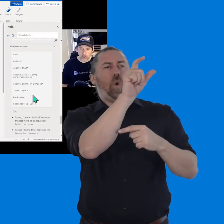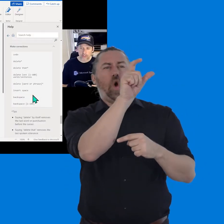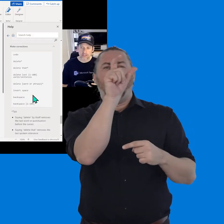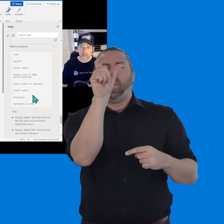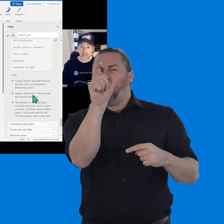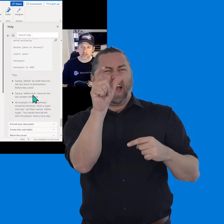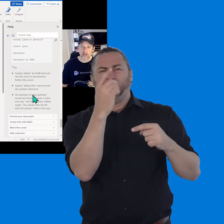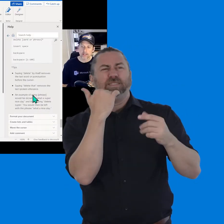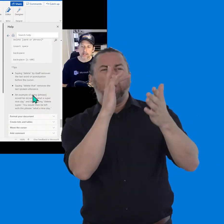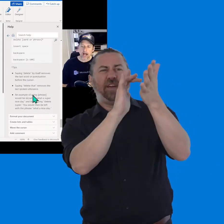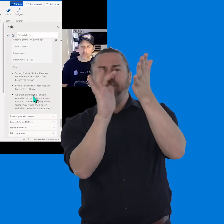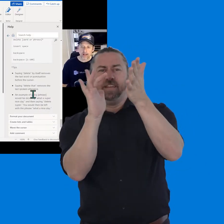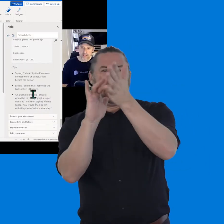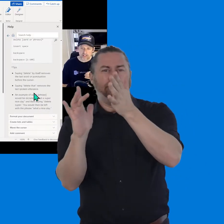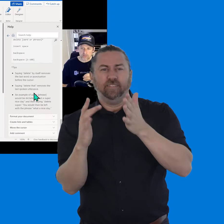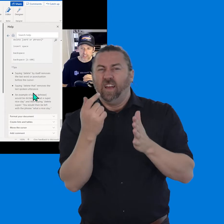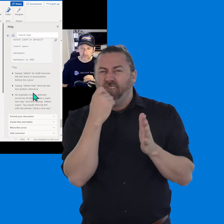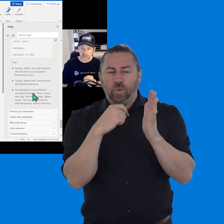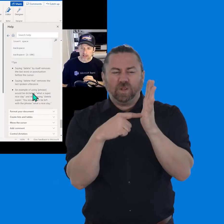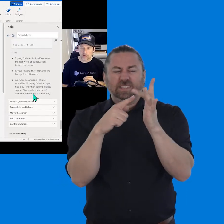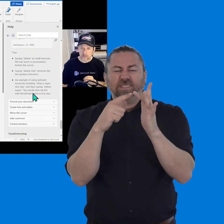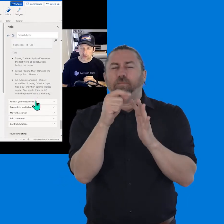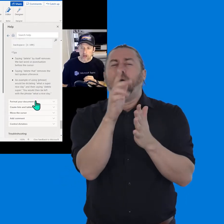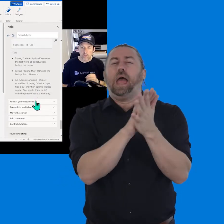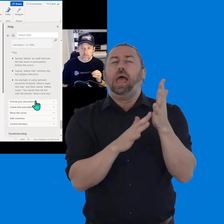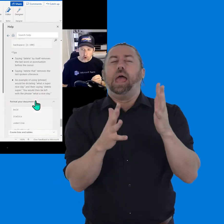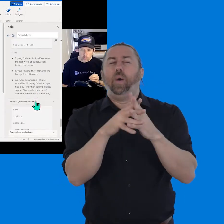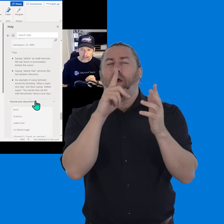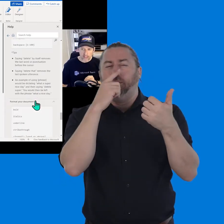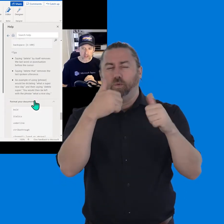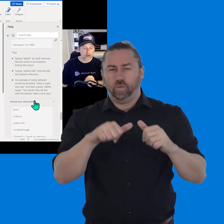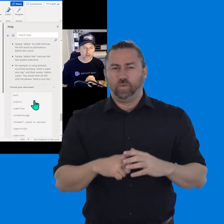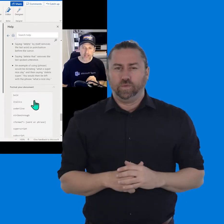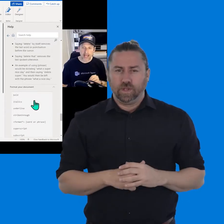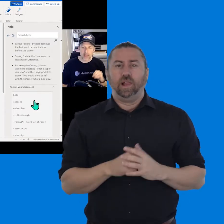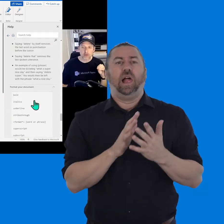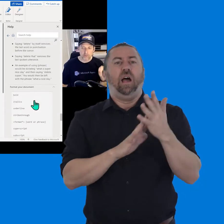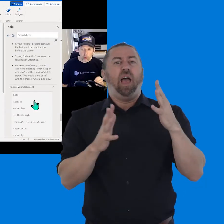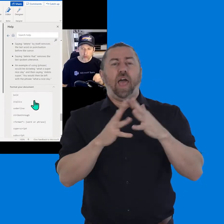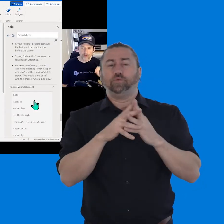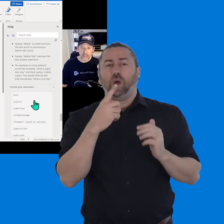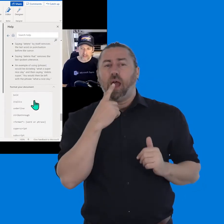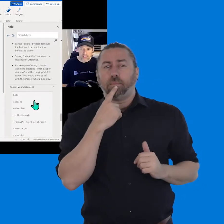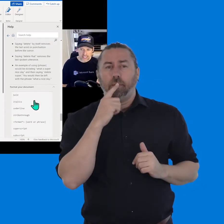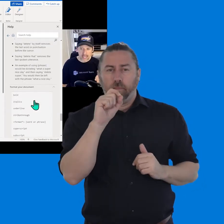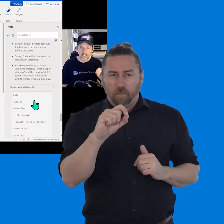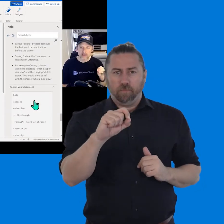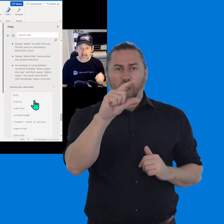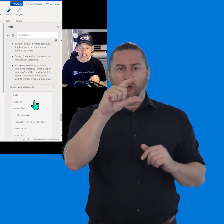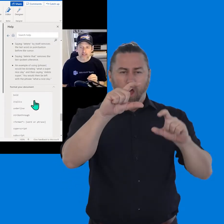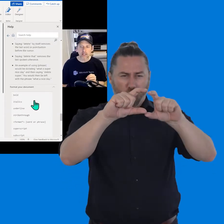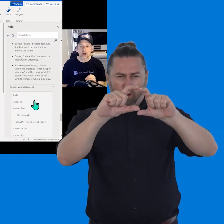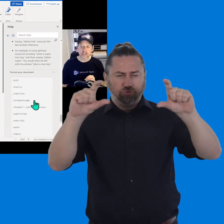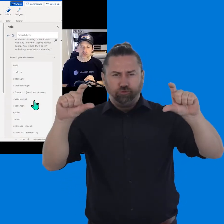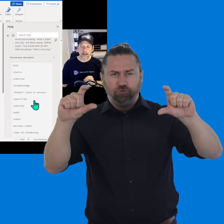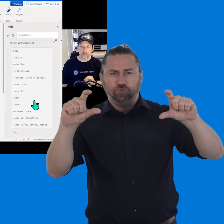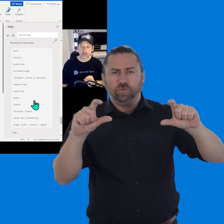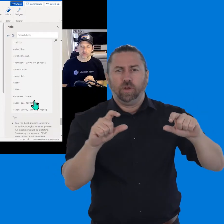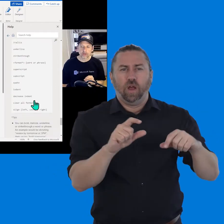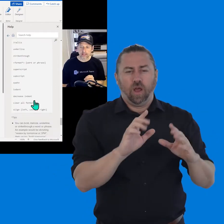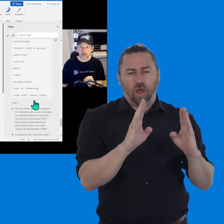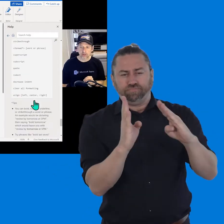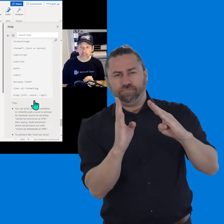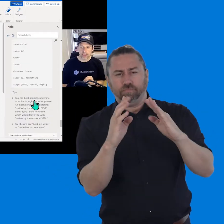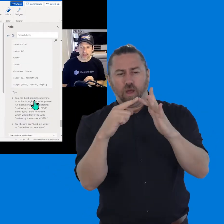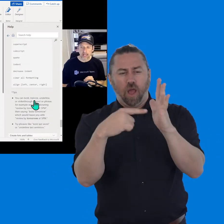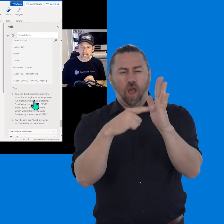of words, etc. And there's some tips there as well. Formatting the document, how to bold things, italics, underline, strike